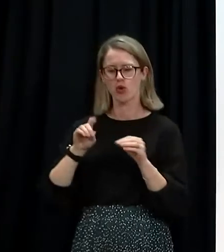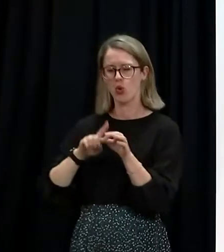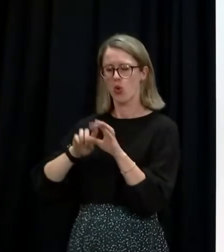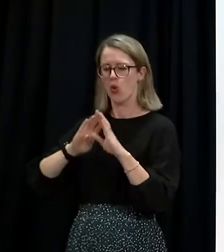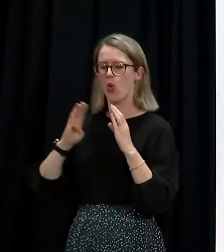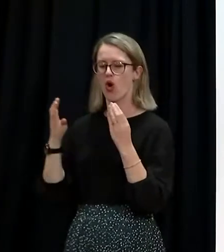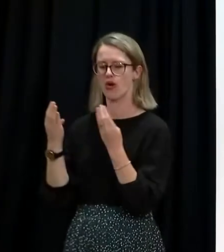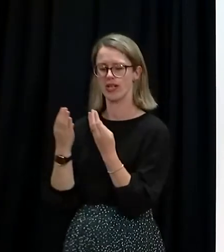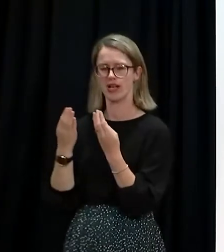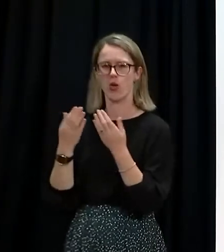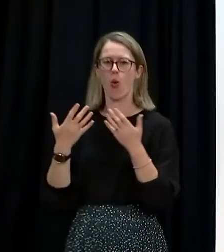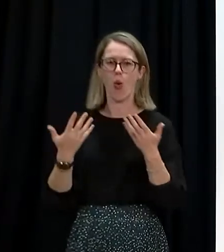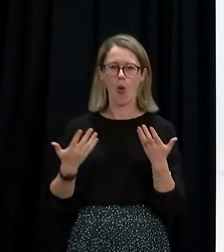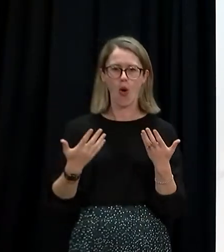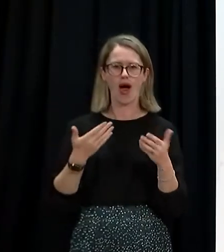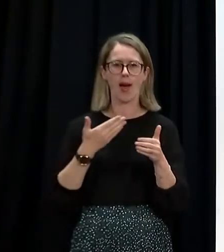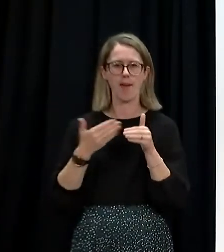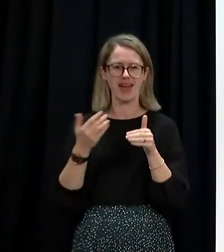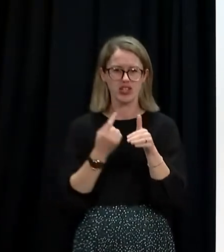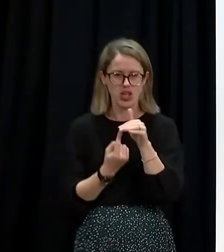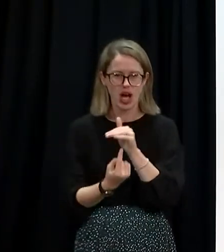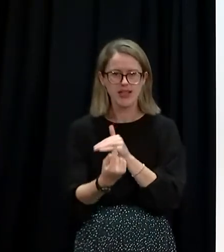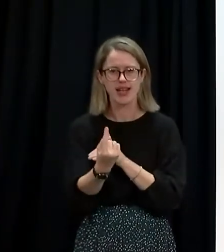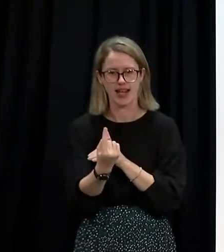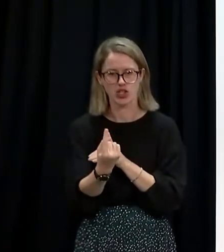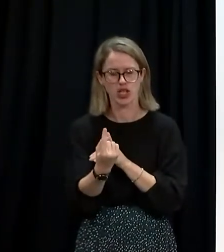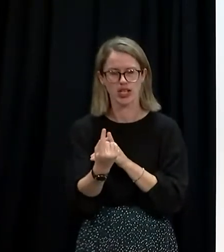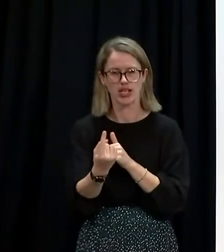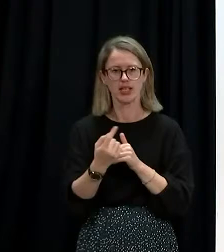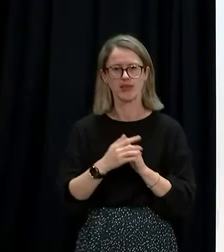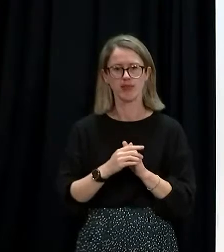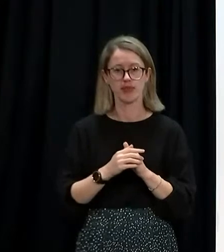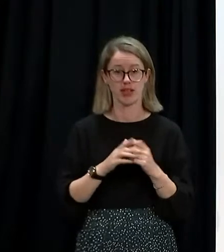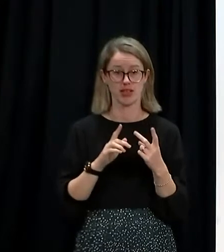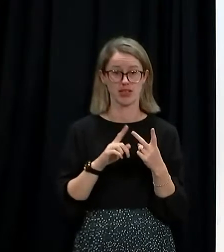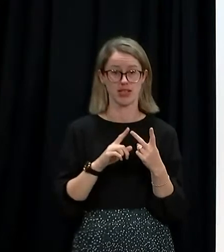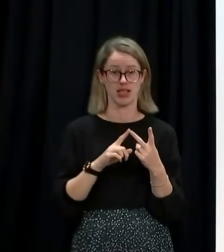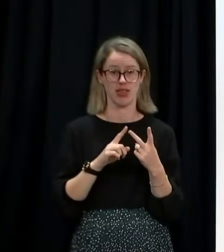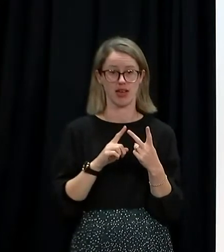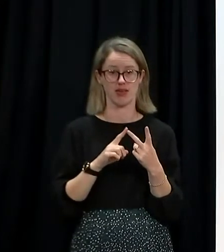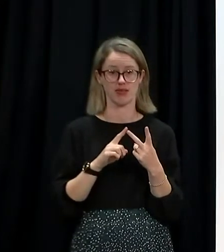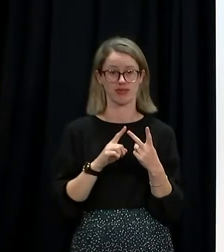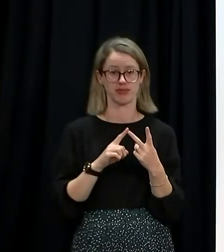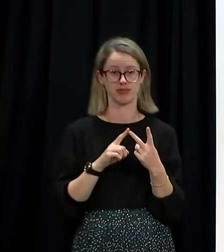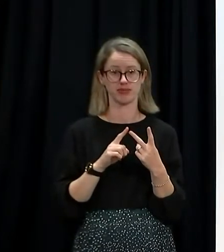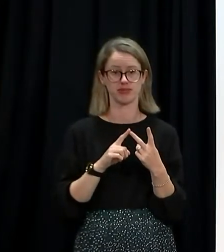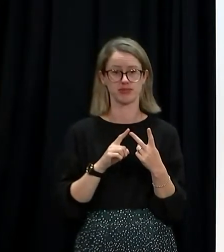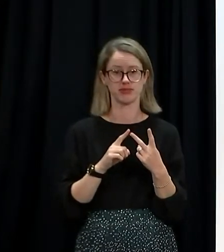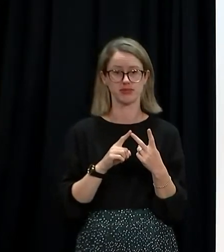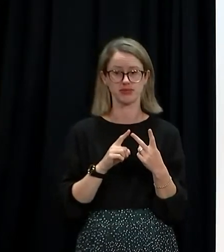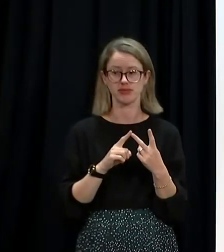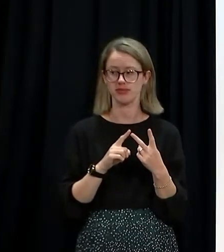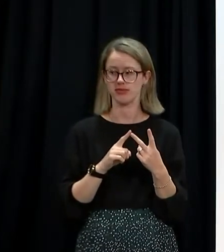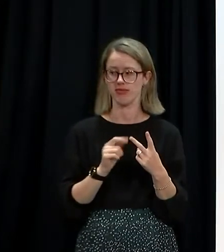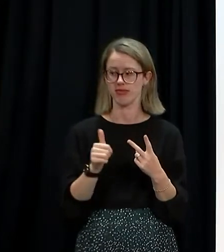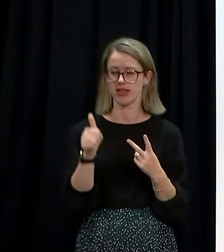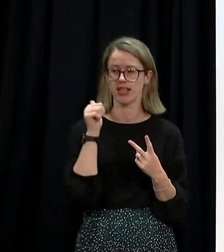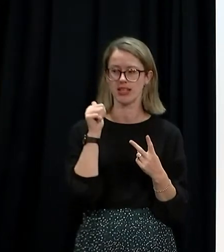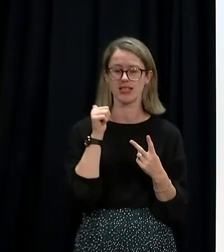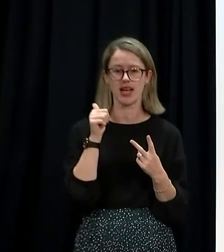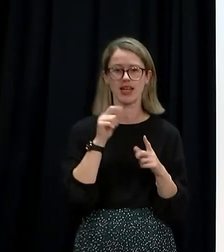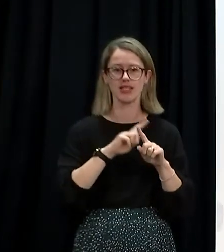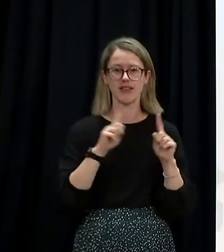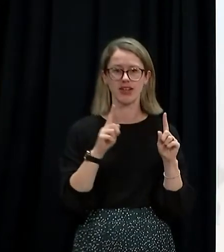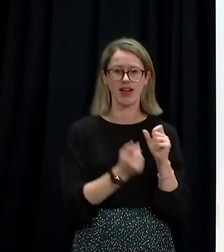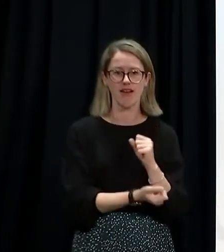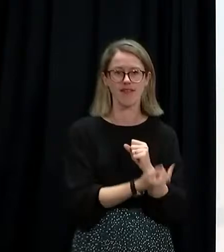isolation if they can't isolate safely at home. The second point I would make, whilst there was yesterday there was a number of exposure